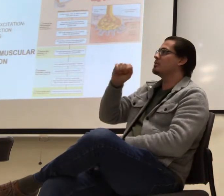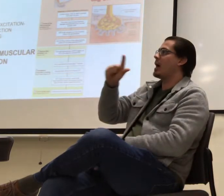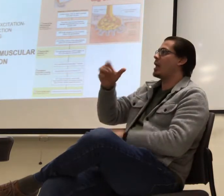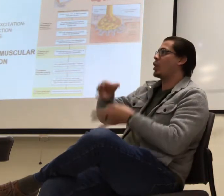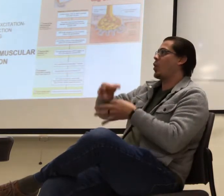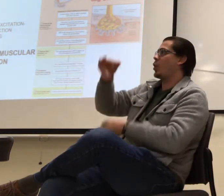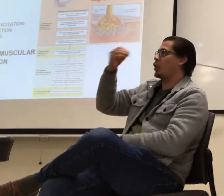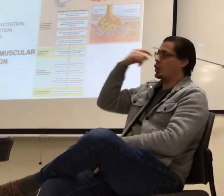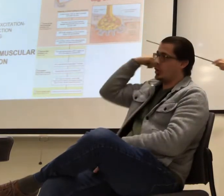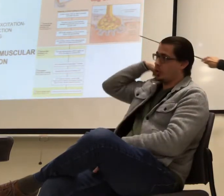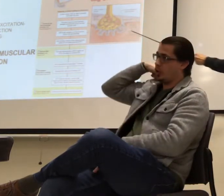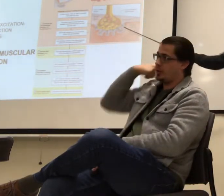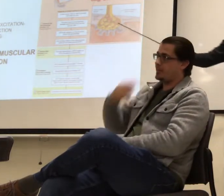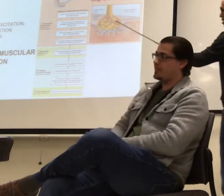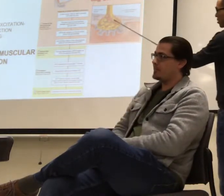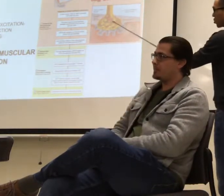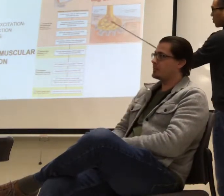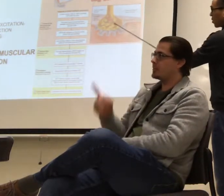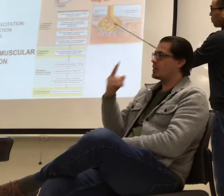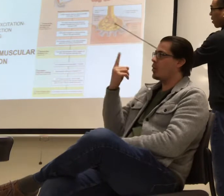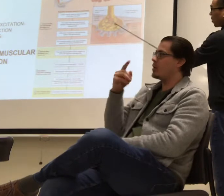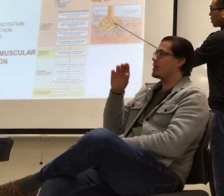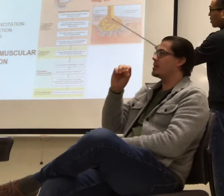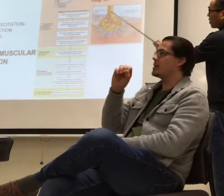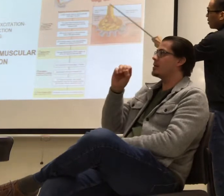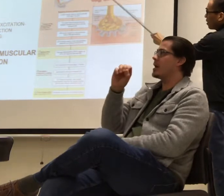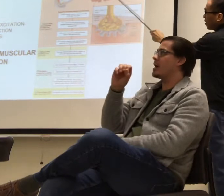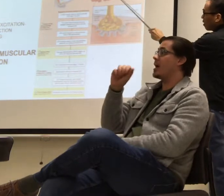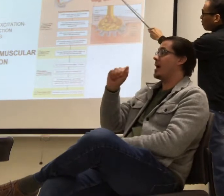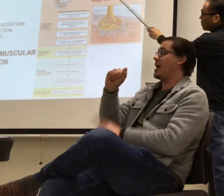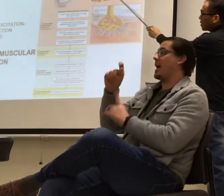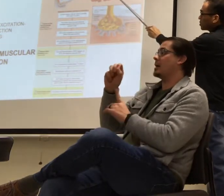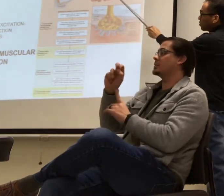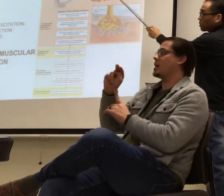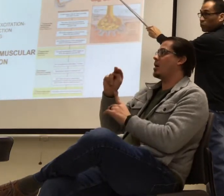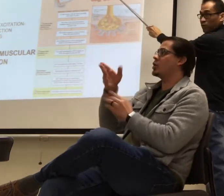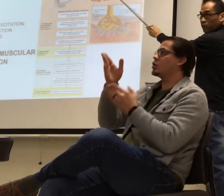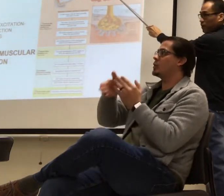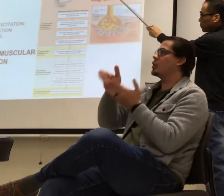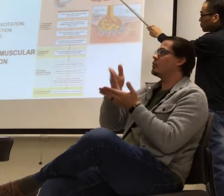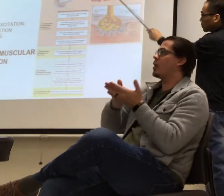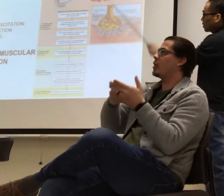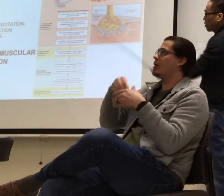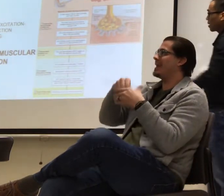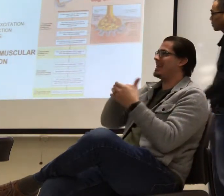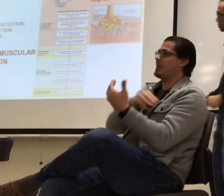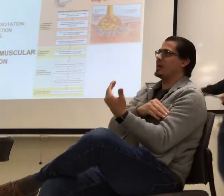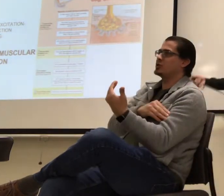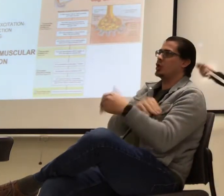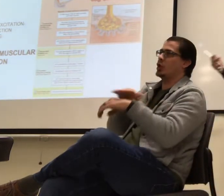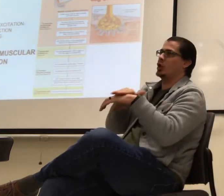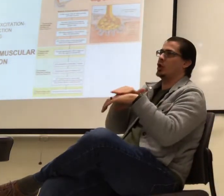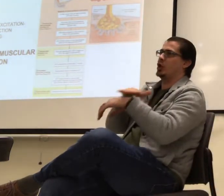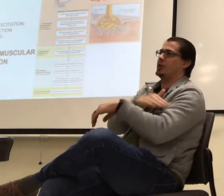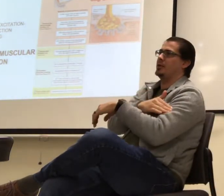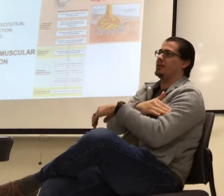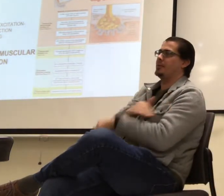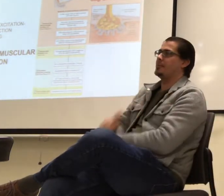So this is just the axon terminal part on the muscle in the periphery. All right.